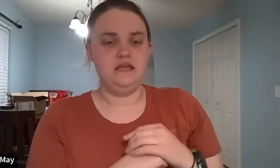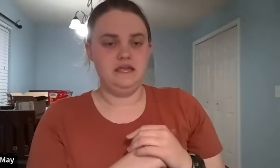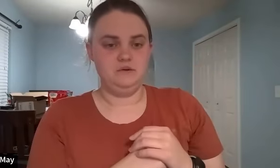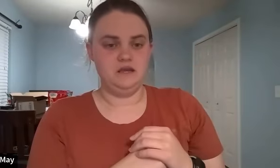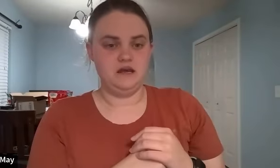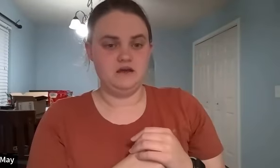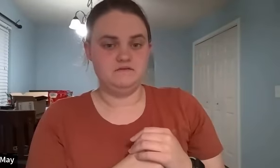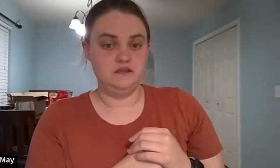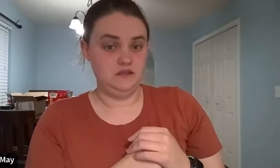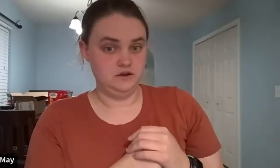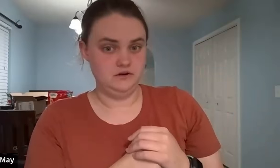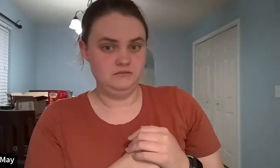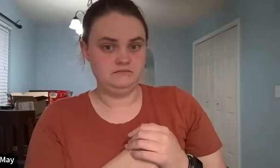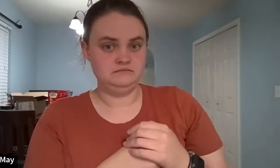Then we have year.